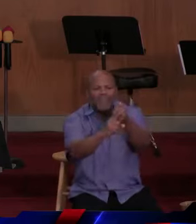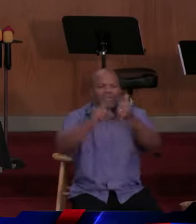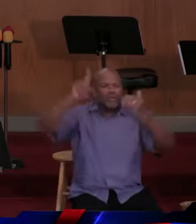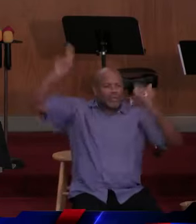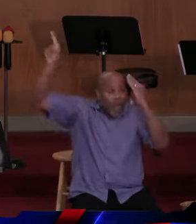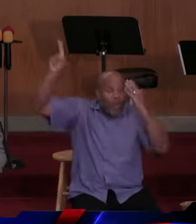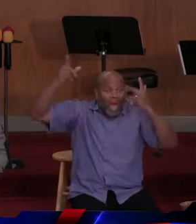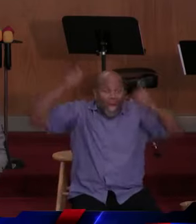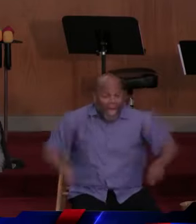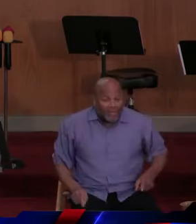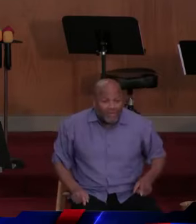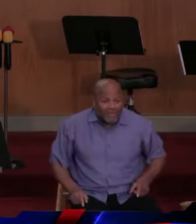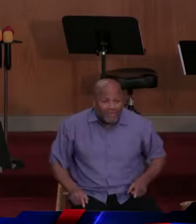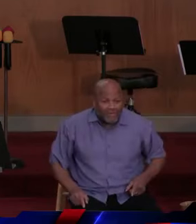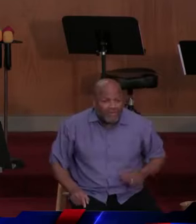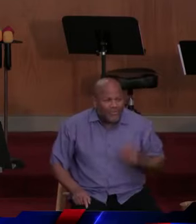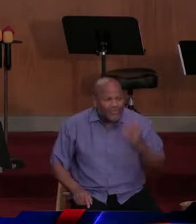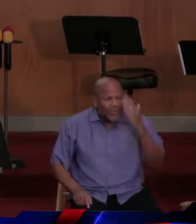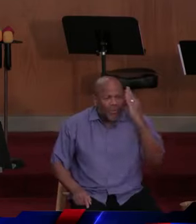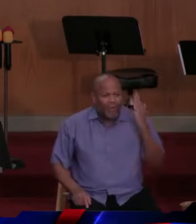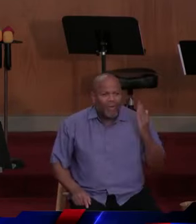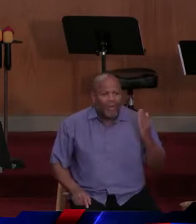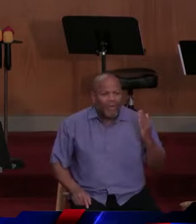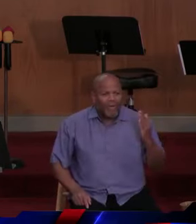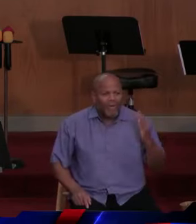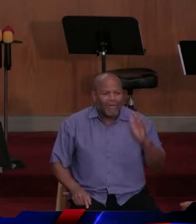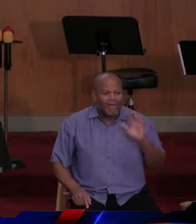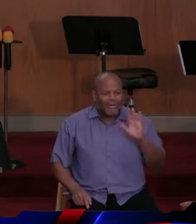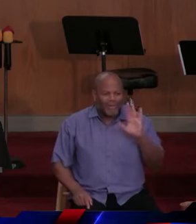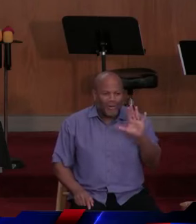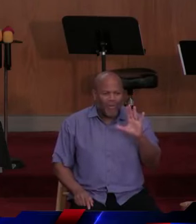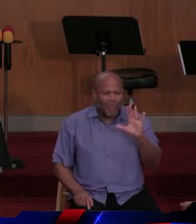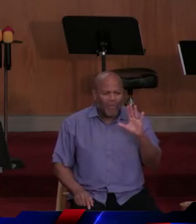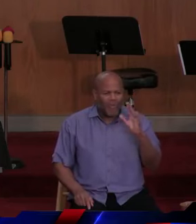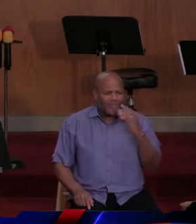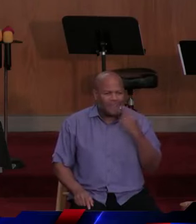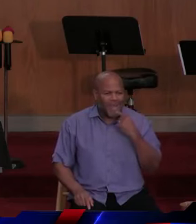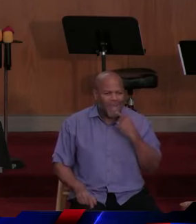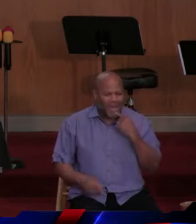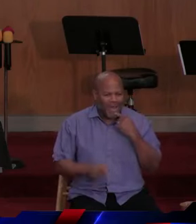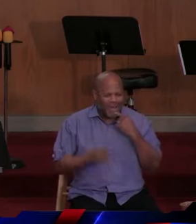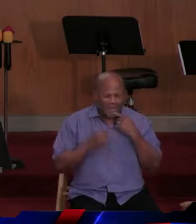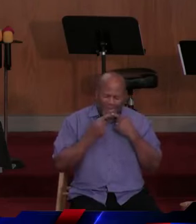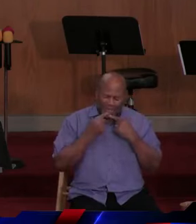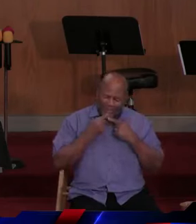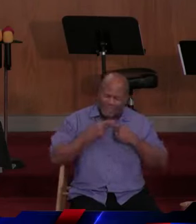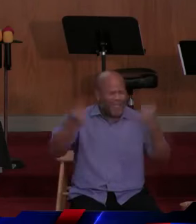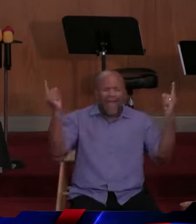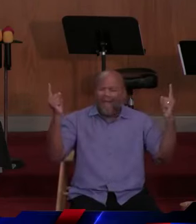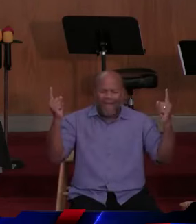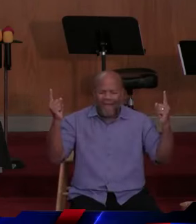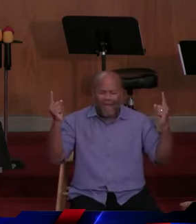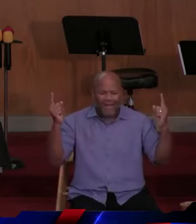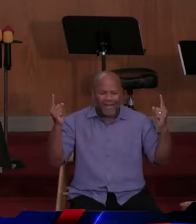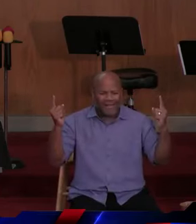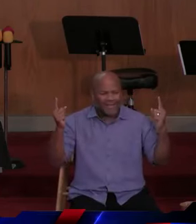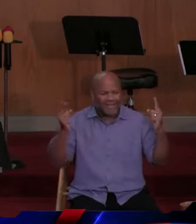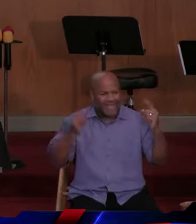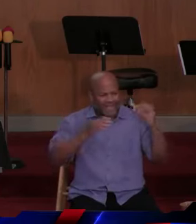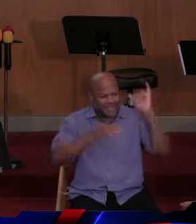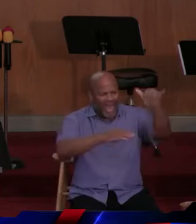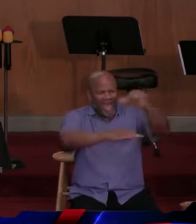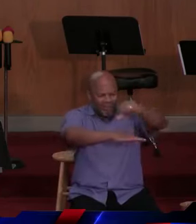you know him for yourself, you can open your mouth in witness. Let me show what the anointing